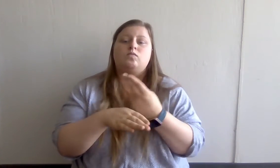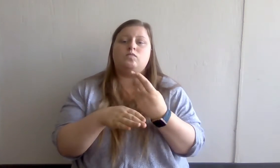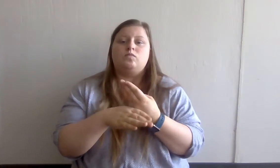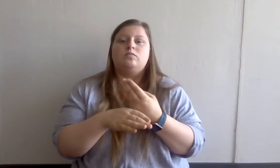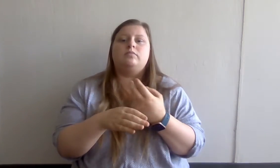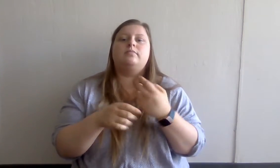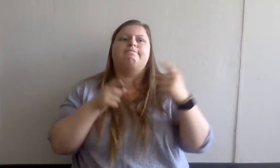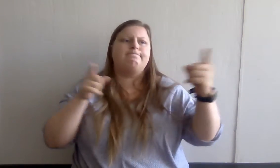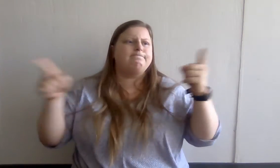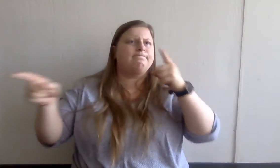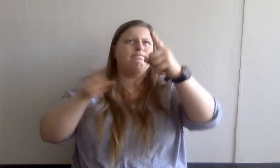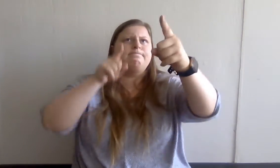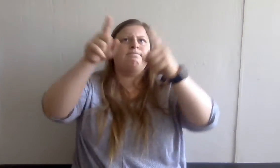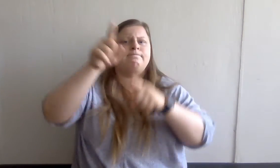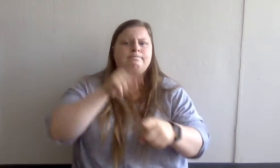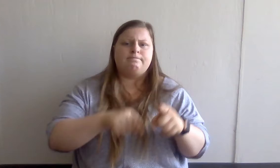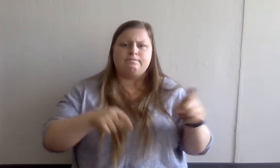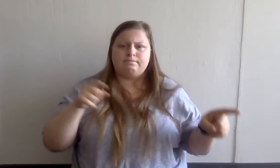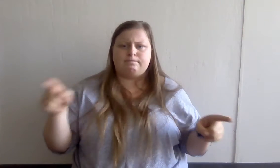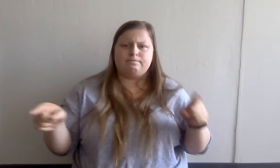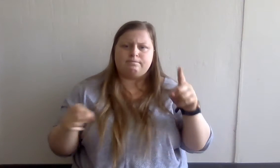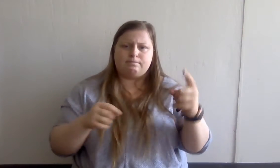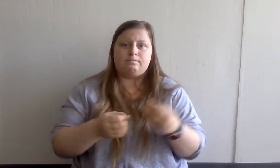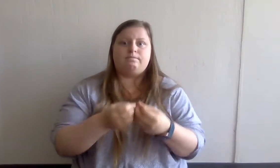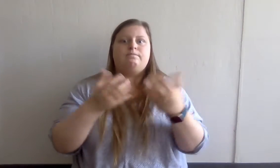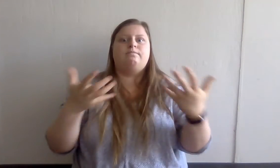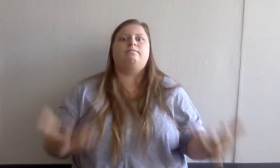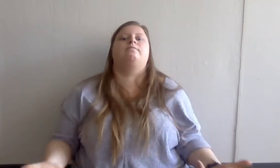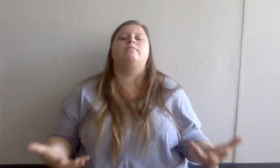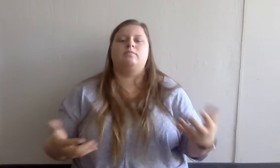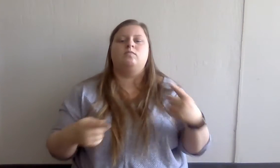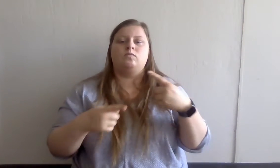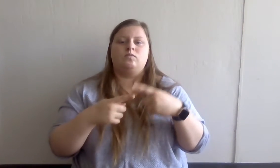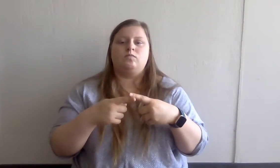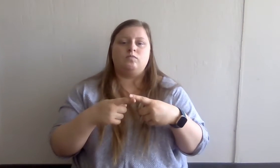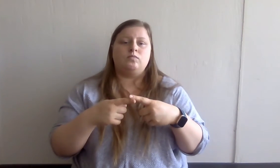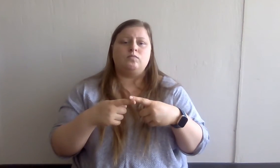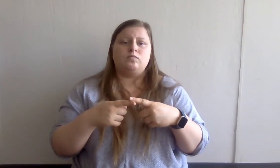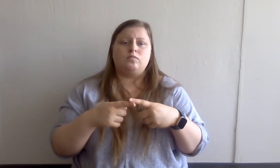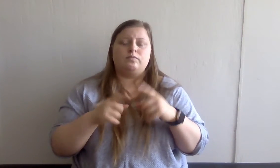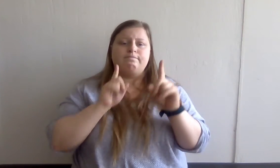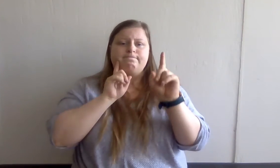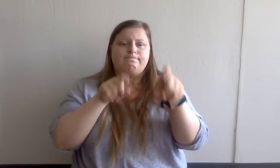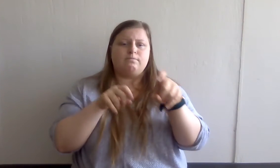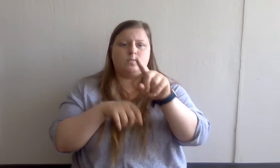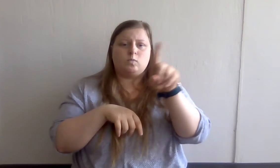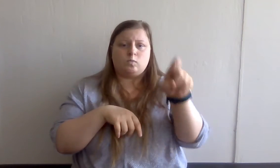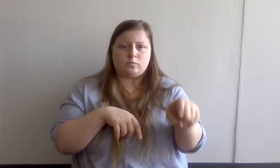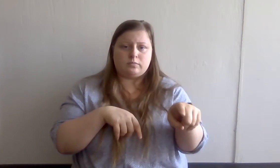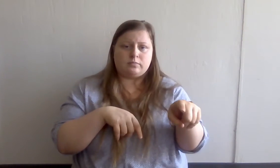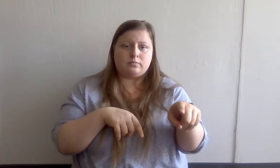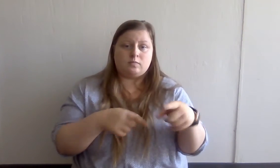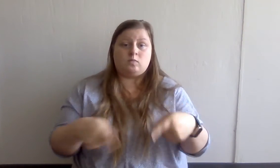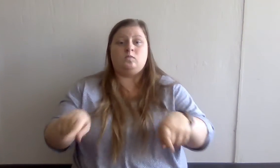sentences using pointing. They also use pointing to ask questions.